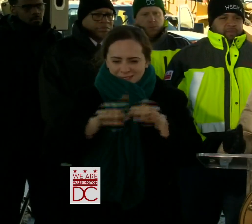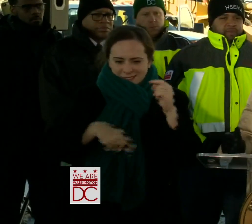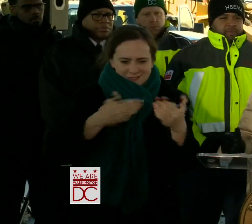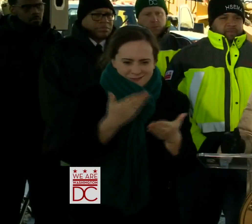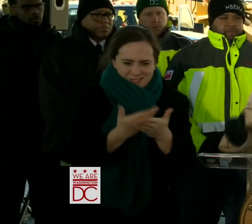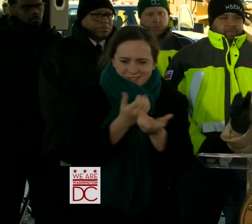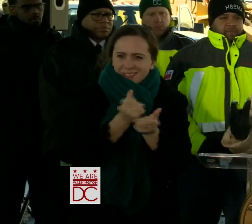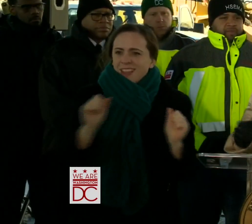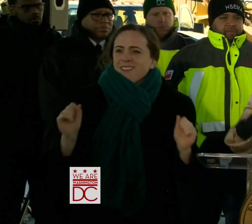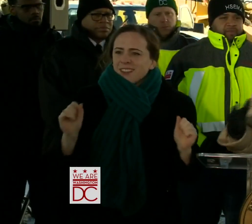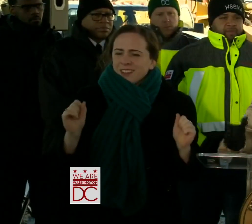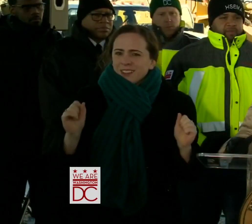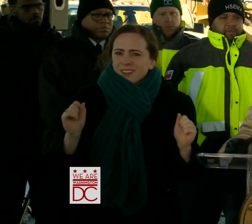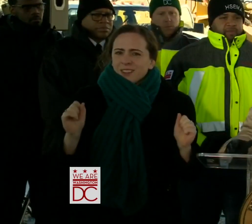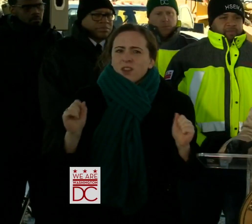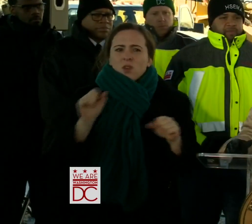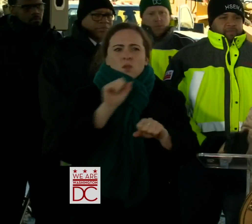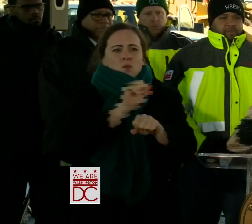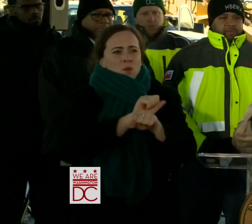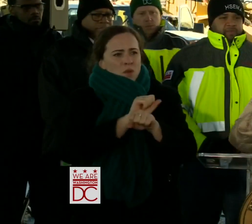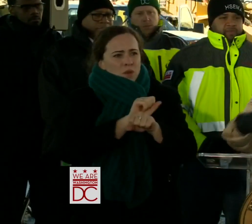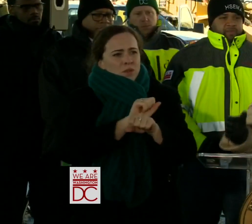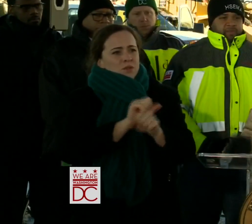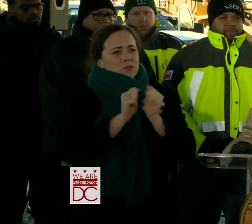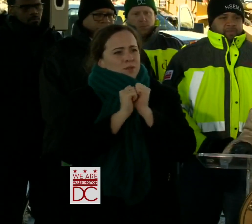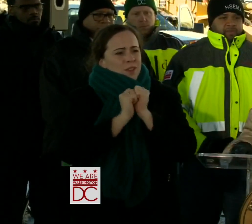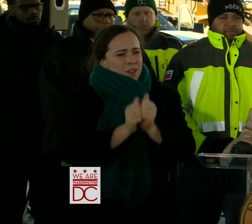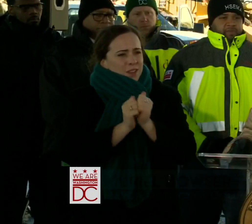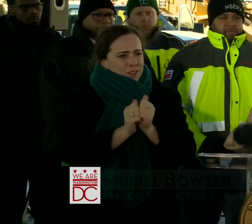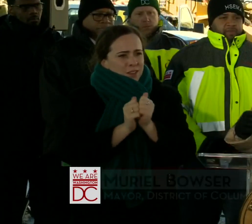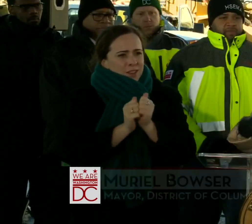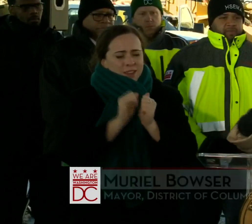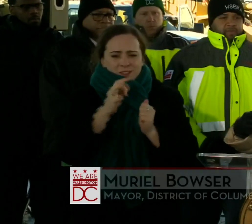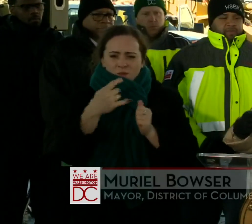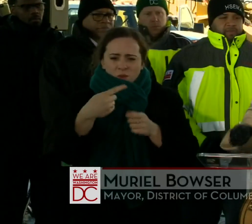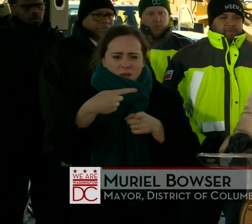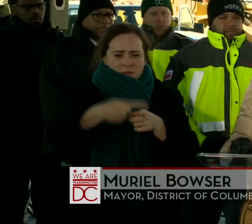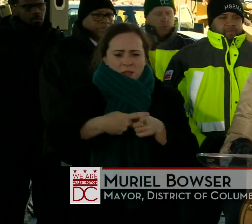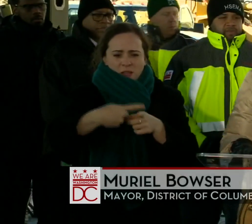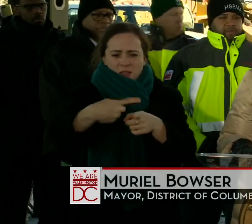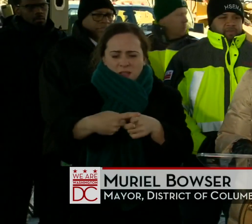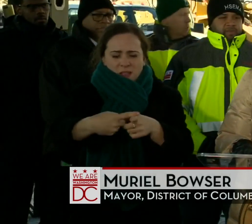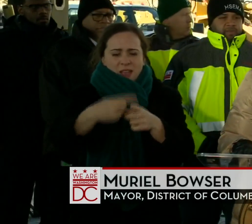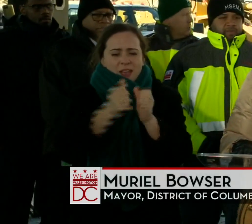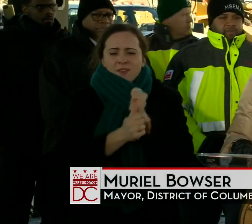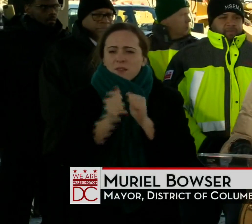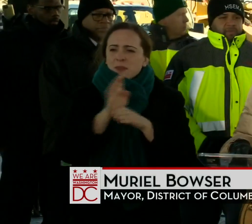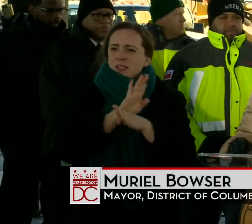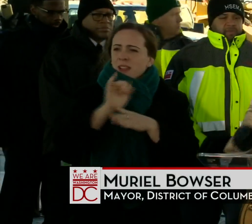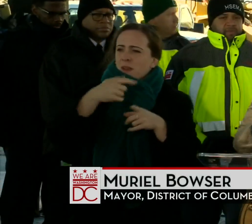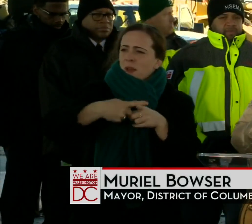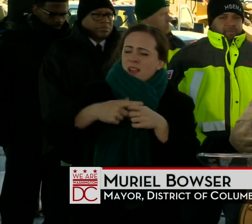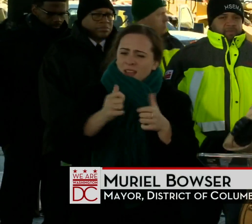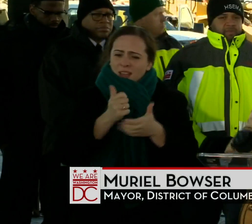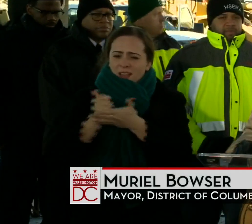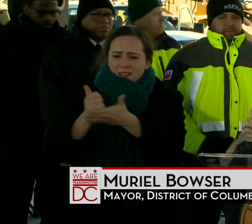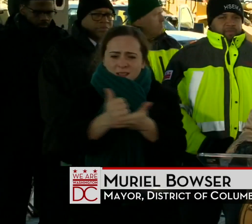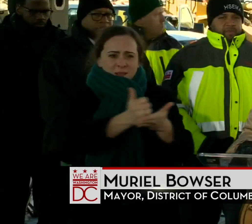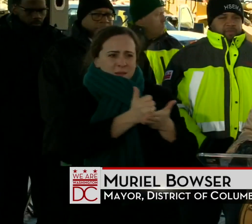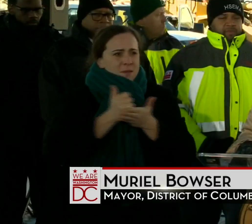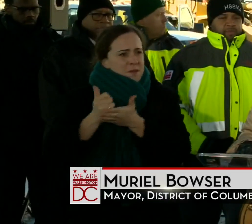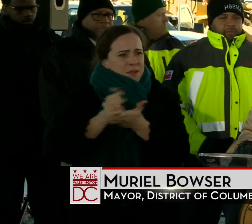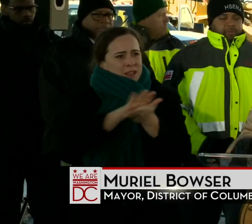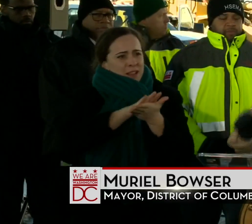you safely. So please work together. If you're on a block, maybe every business on the block can help each other and clear